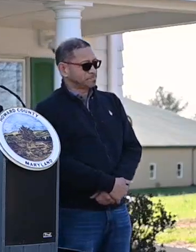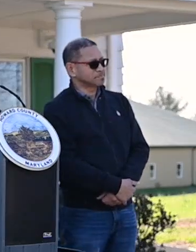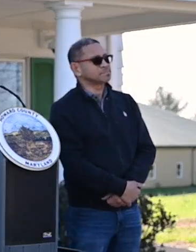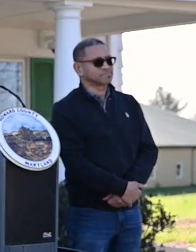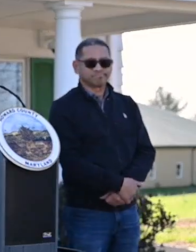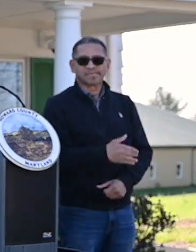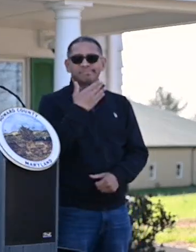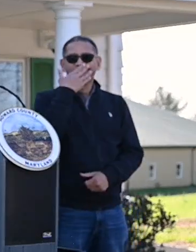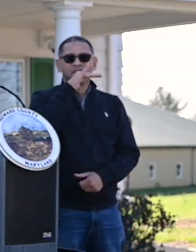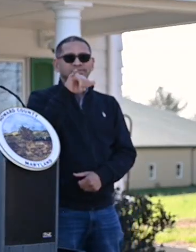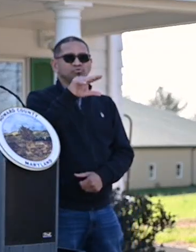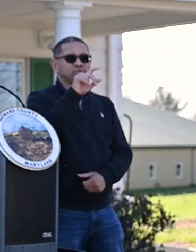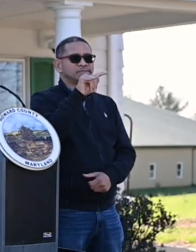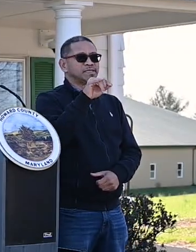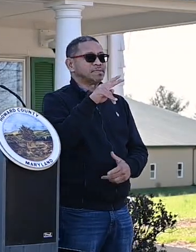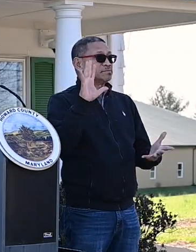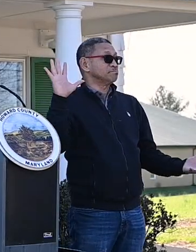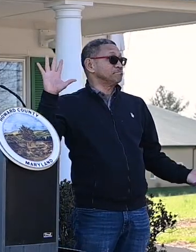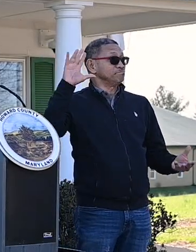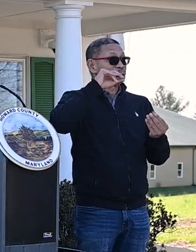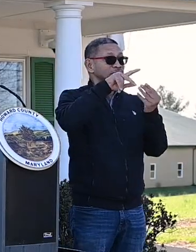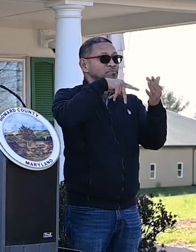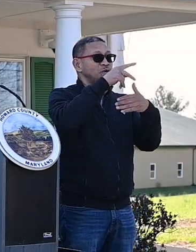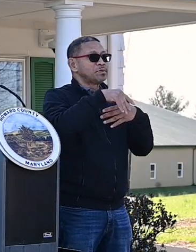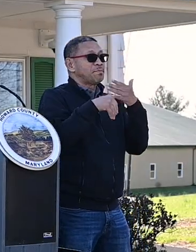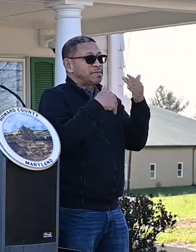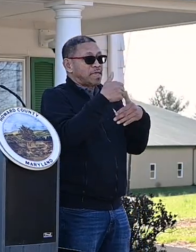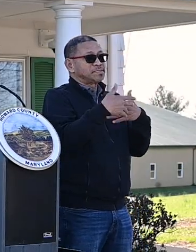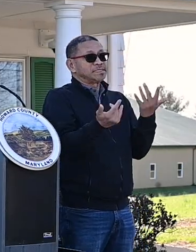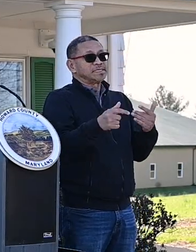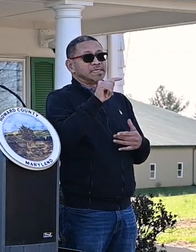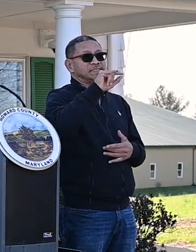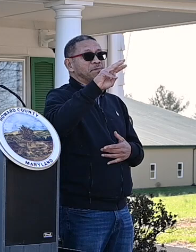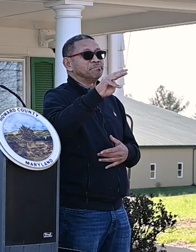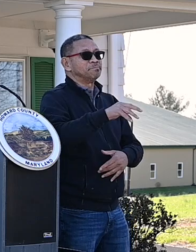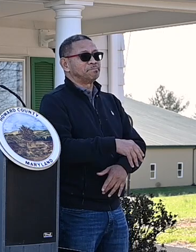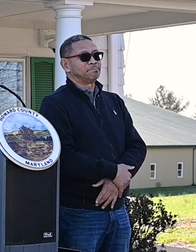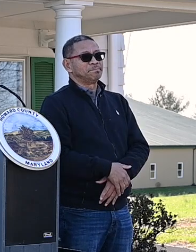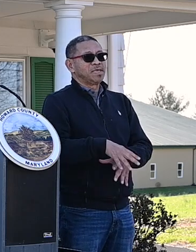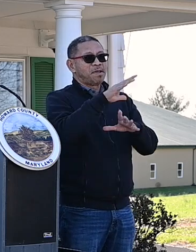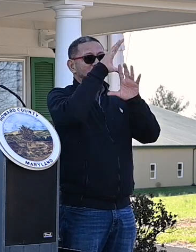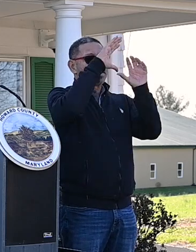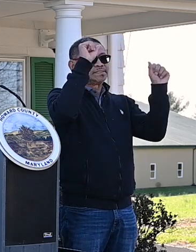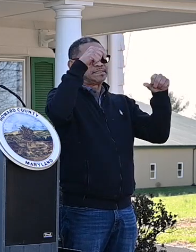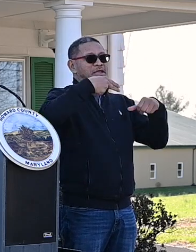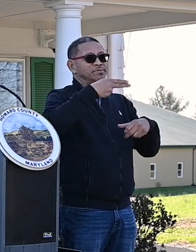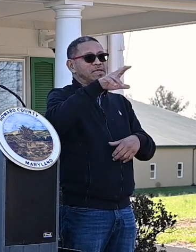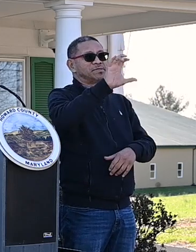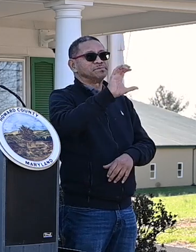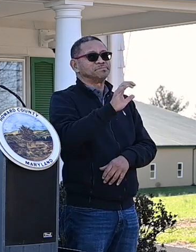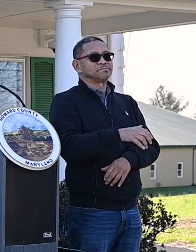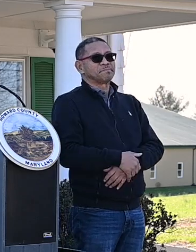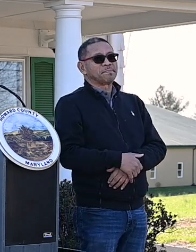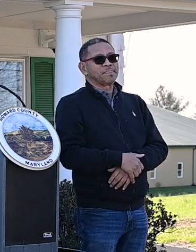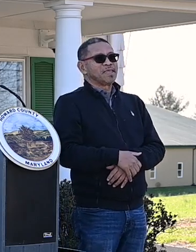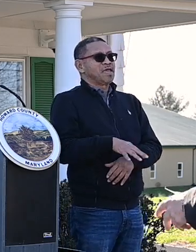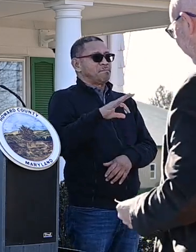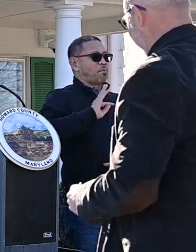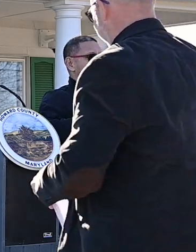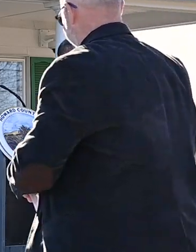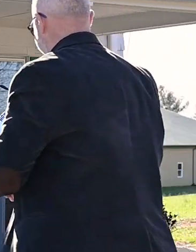Thank you, Justin. And to round out our program, our next speaker is Tim Figge, the president of the Howard County Fair